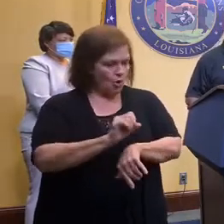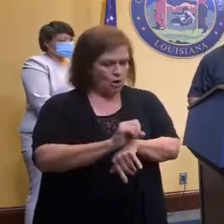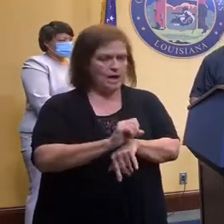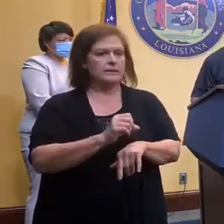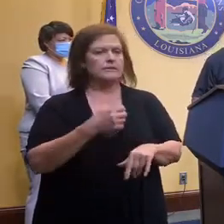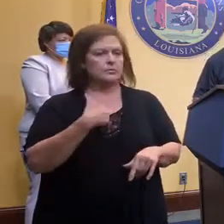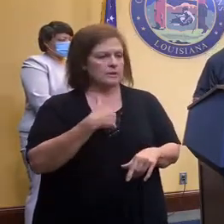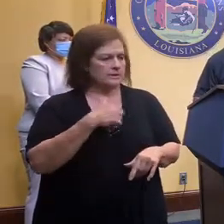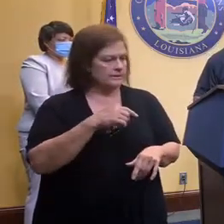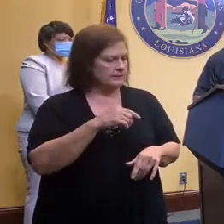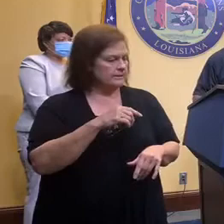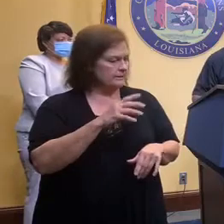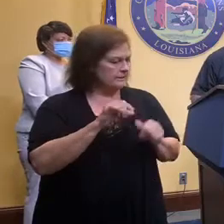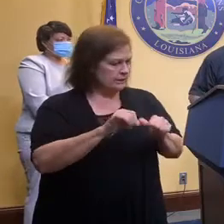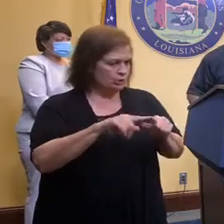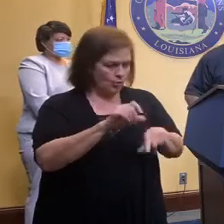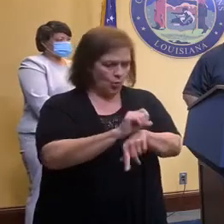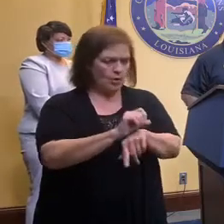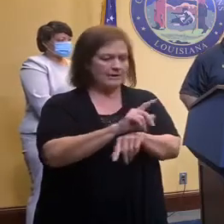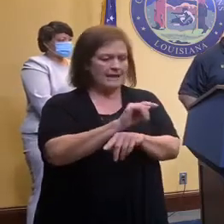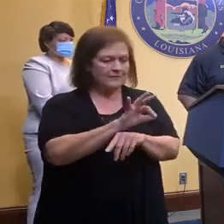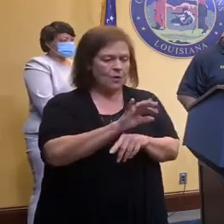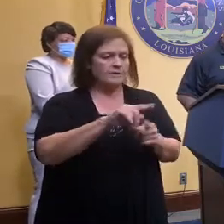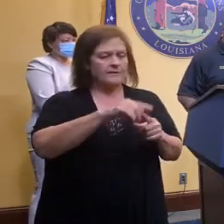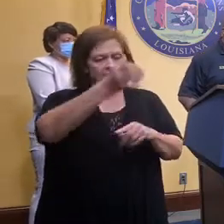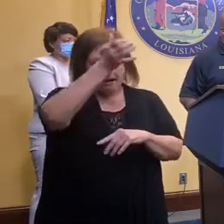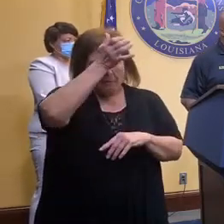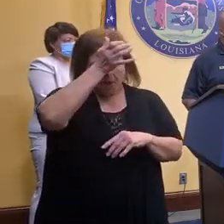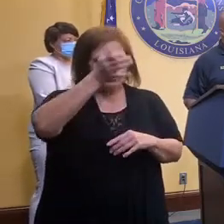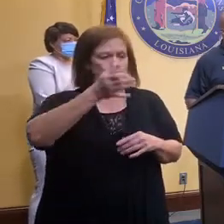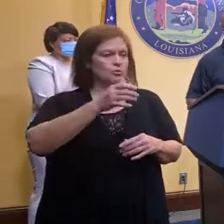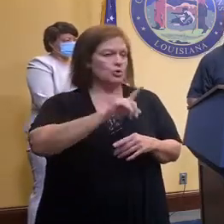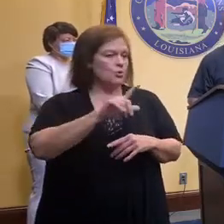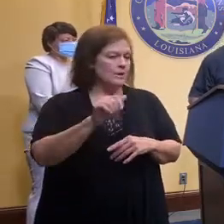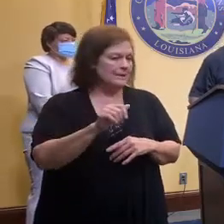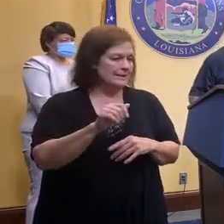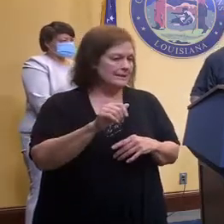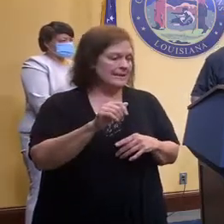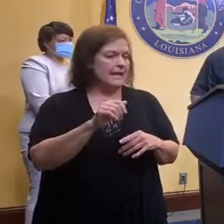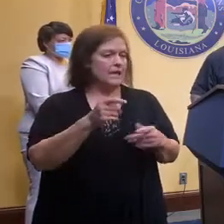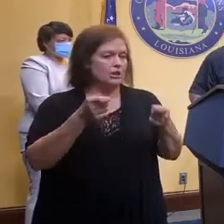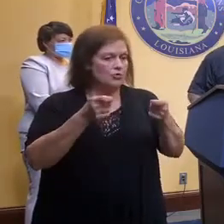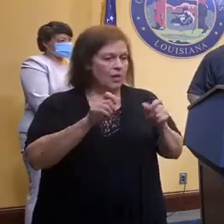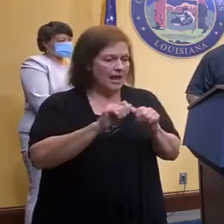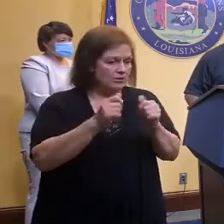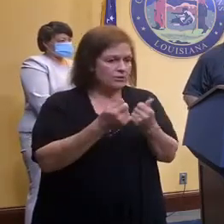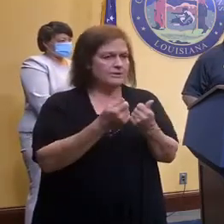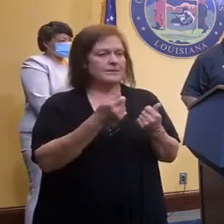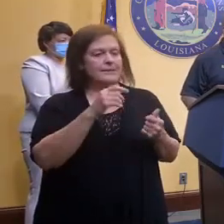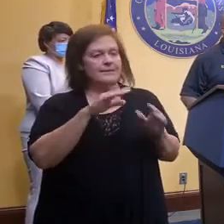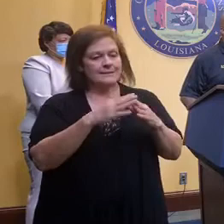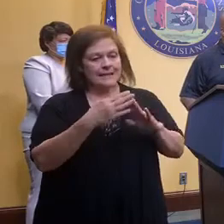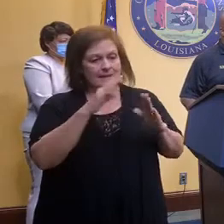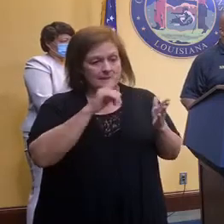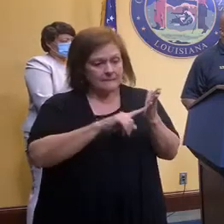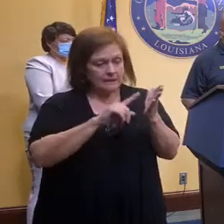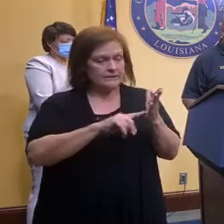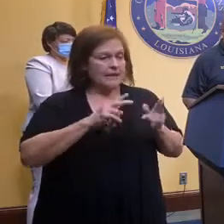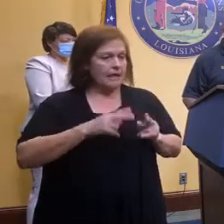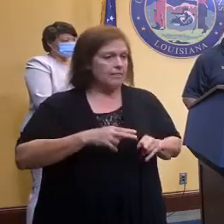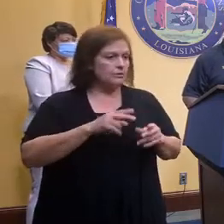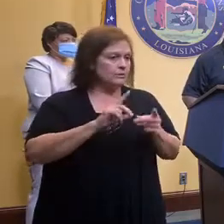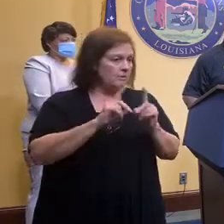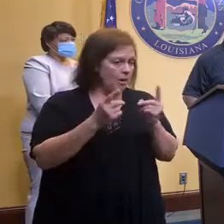visible. This task force with the fire marshal, the Louisiana Alcohol, Tobacco and Control AC, and city inspectors, and the health